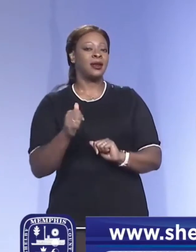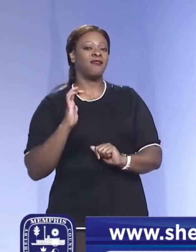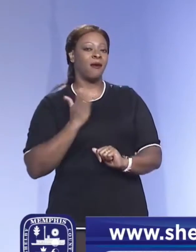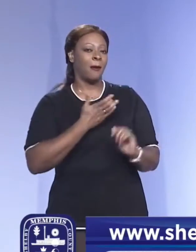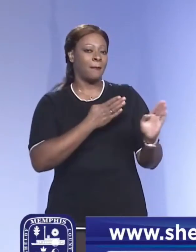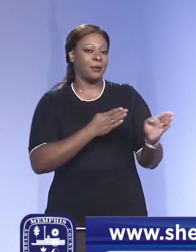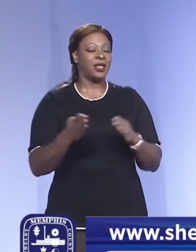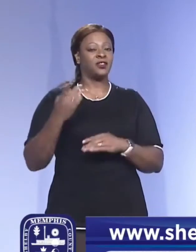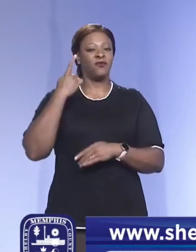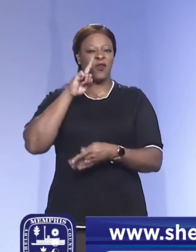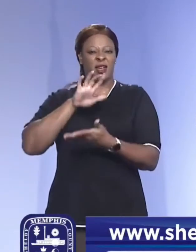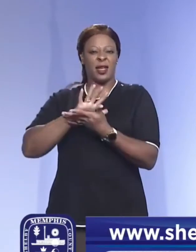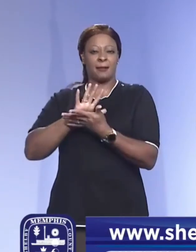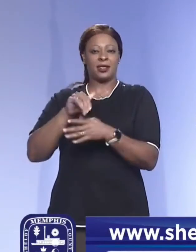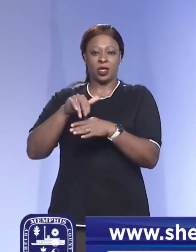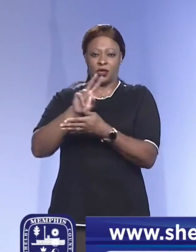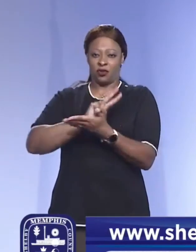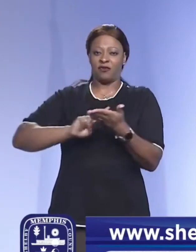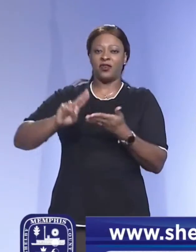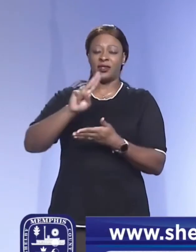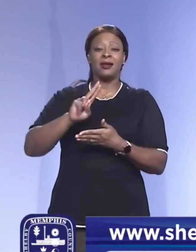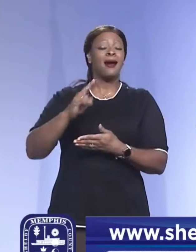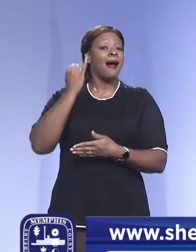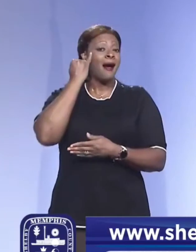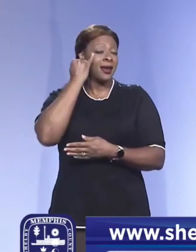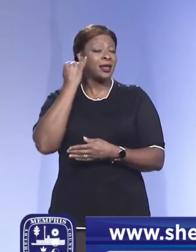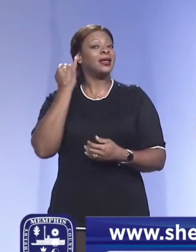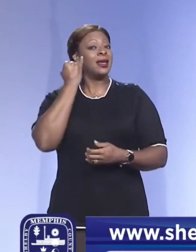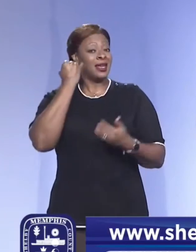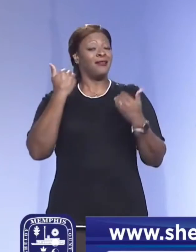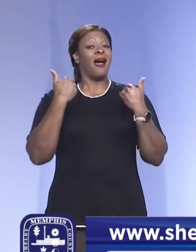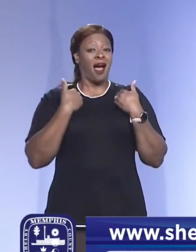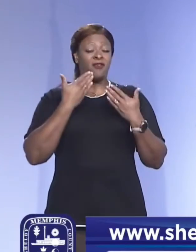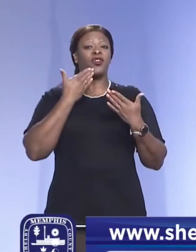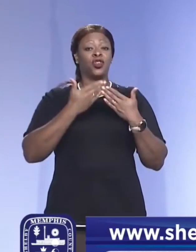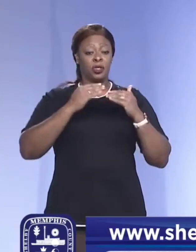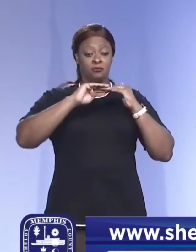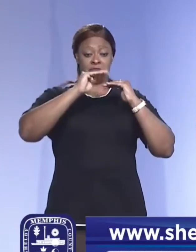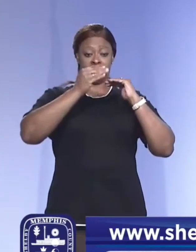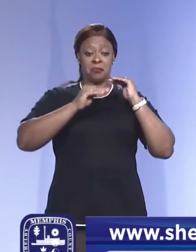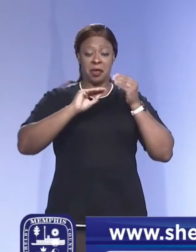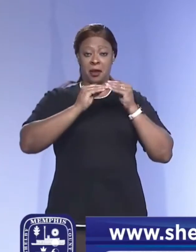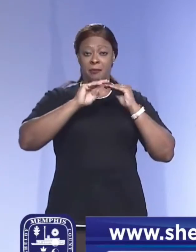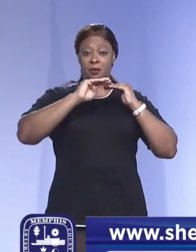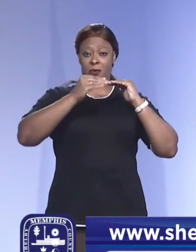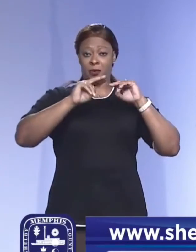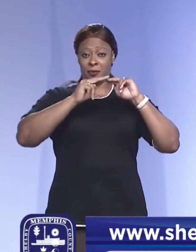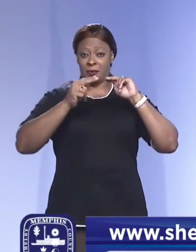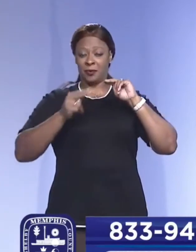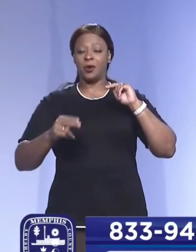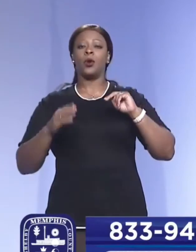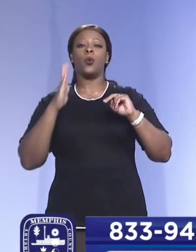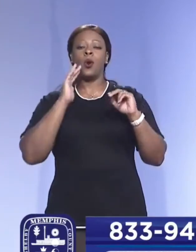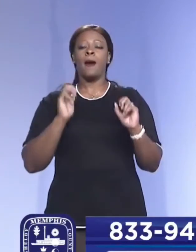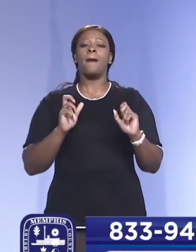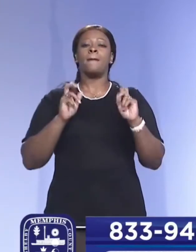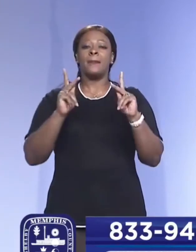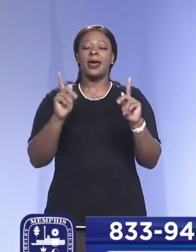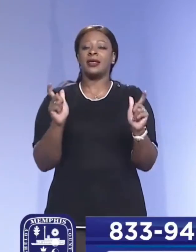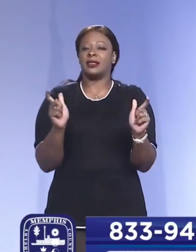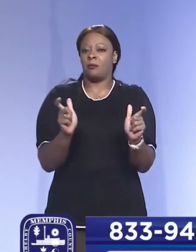on campus. Ideally, if we have good trend data, we will return some